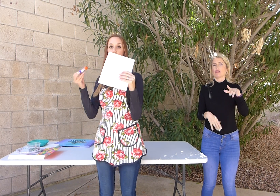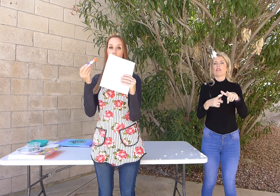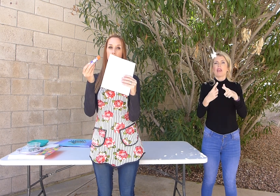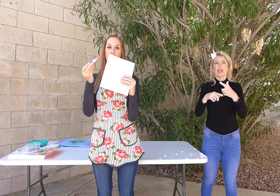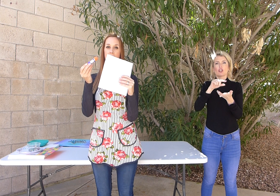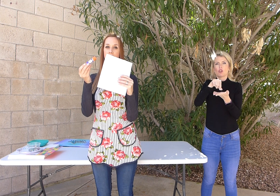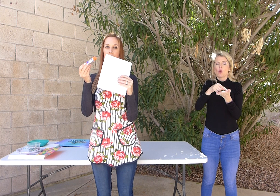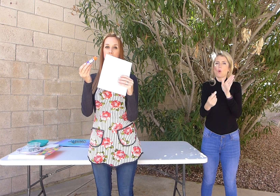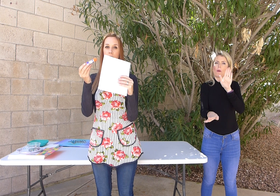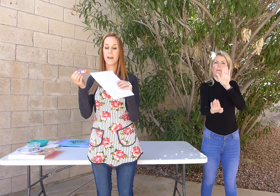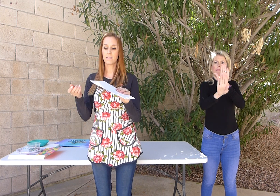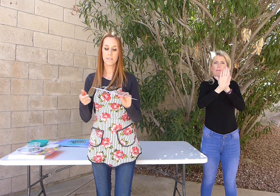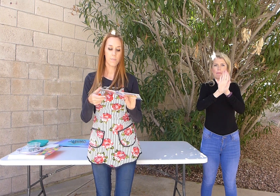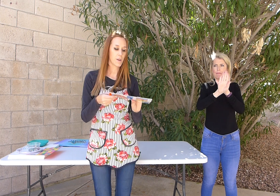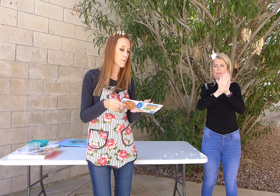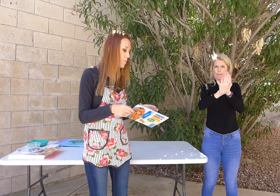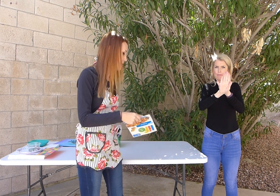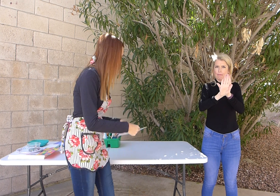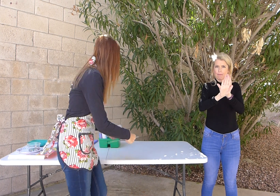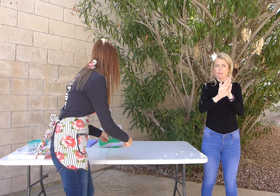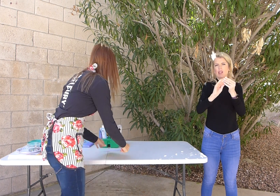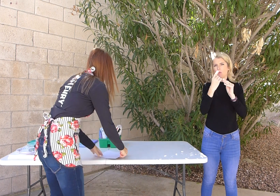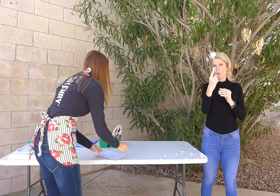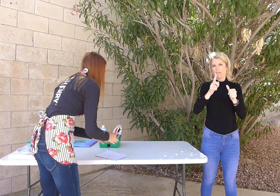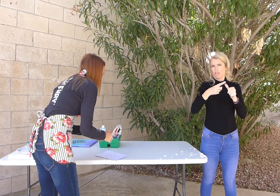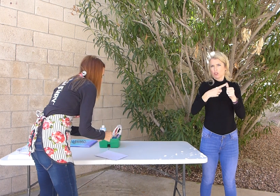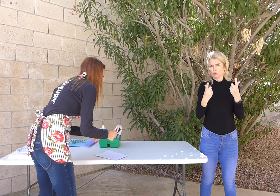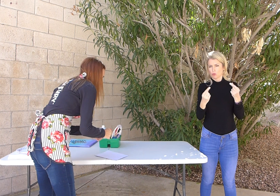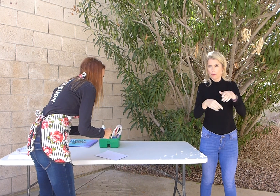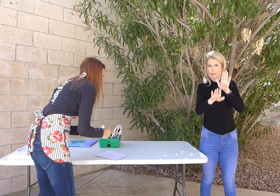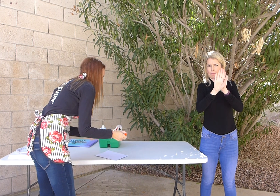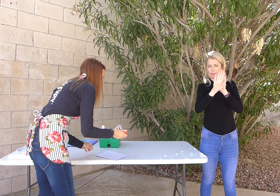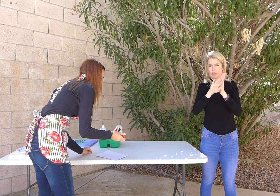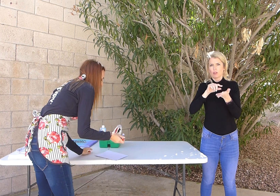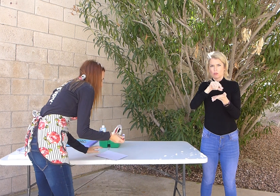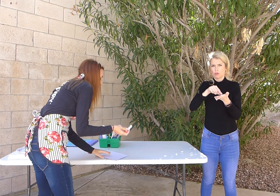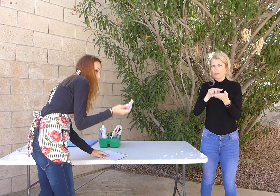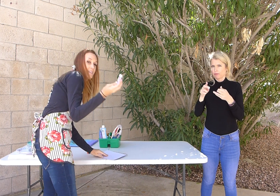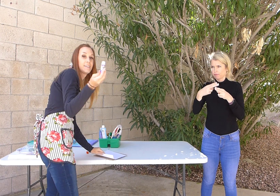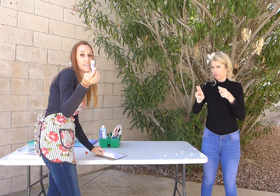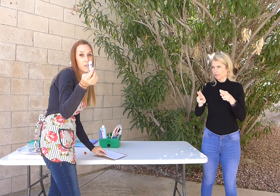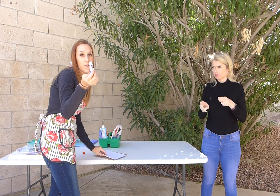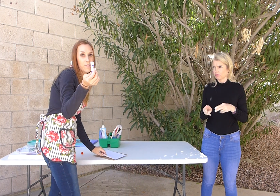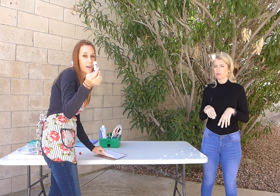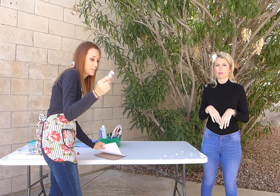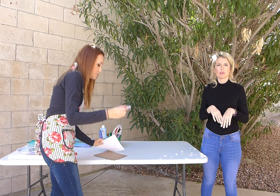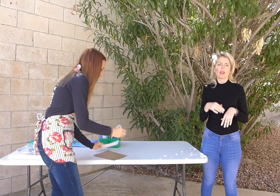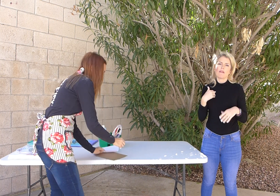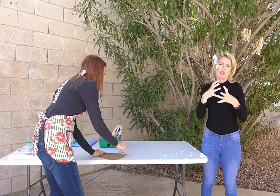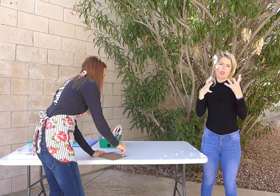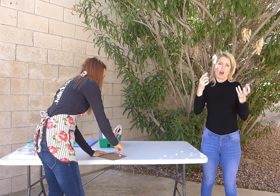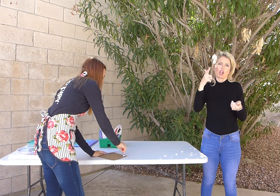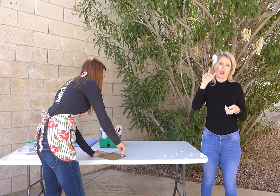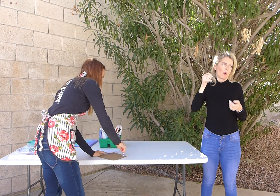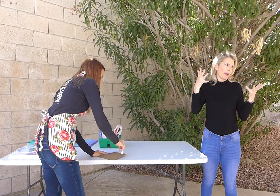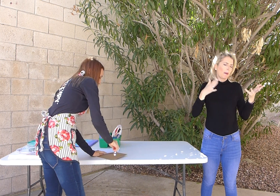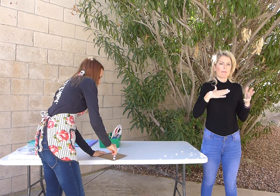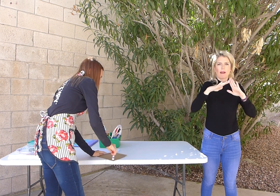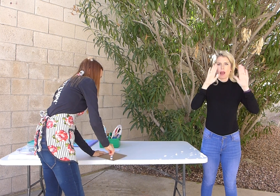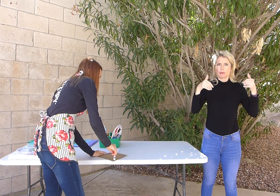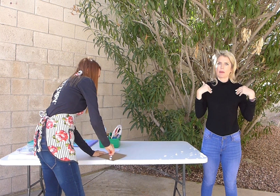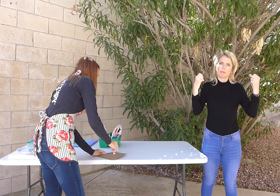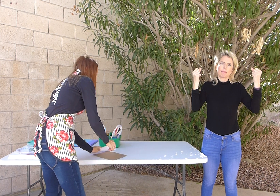glue on your backing. So that's step number one. Okay, so I'm just going to do that really quickly. We have a lot of glue sticks laying